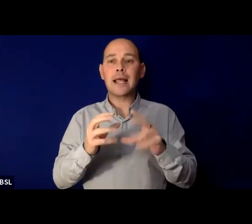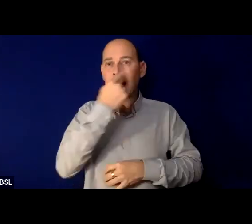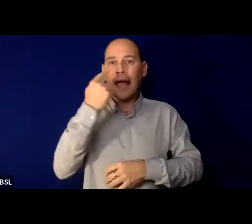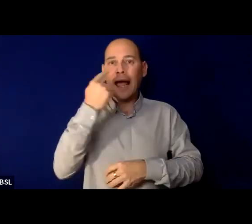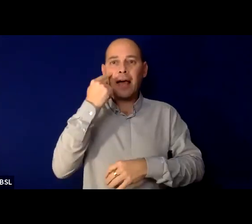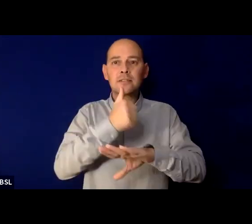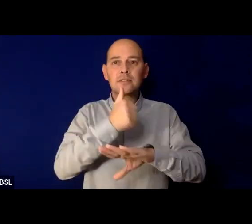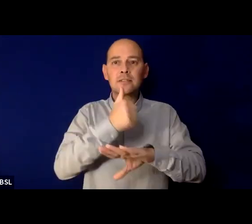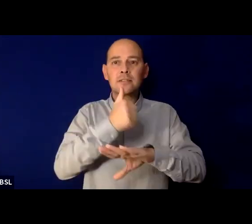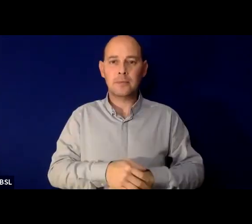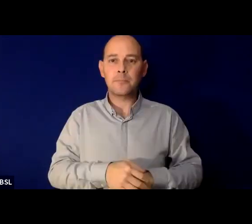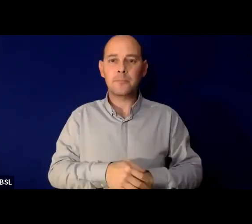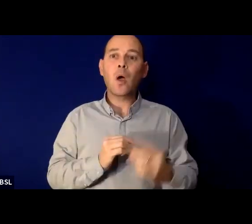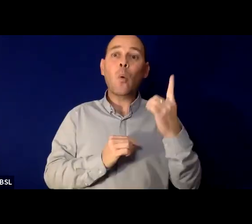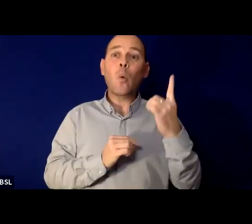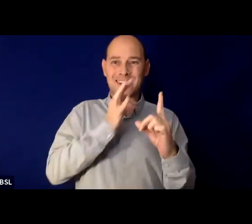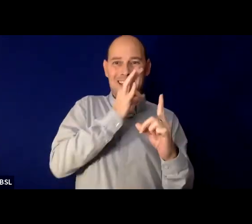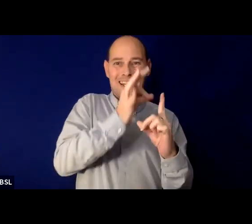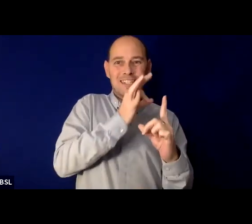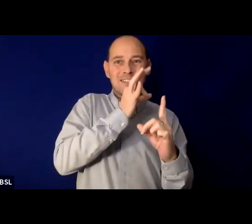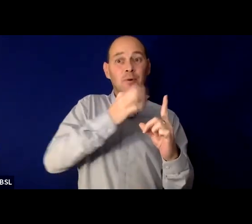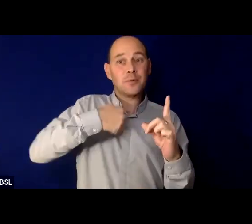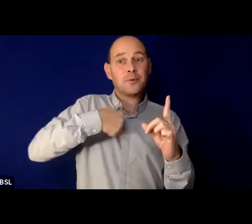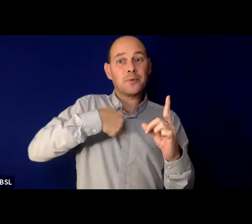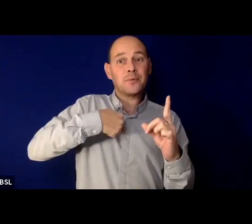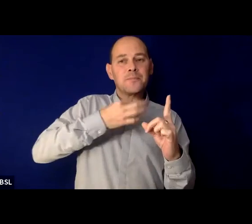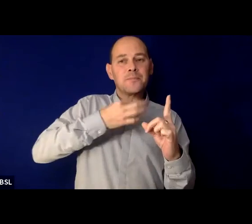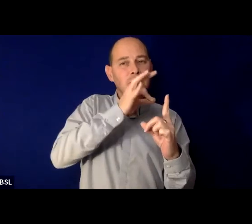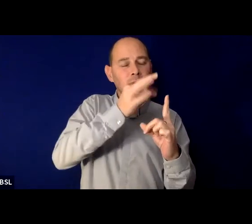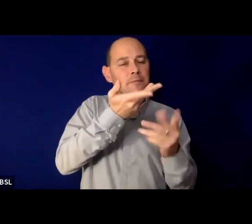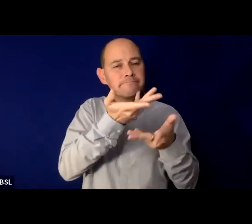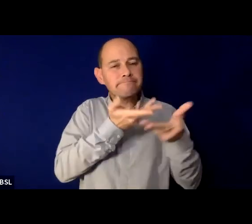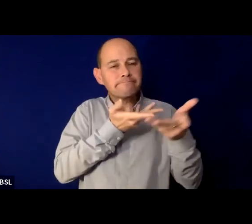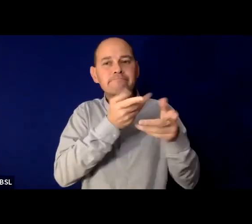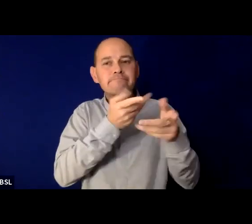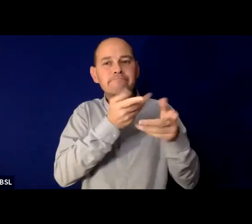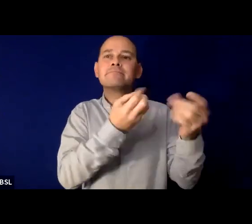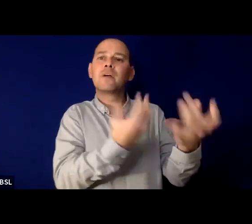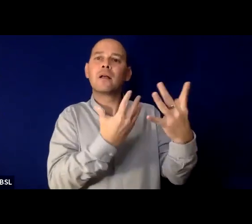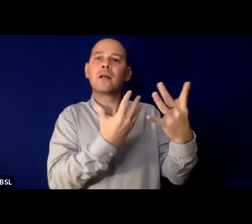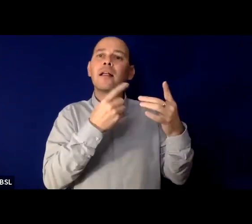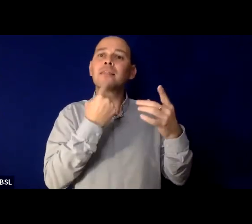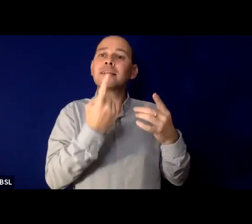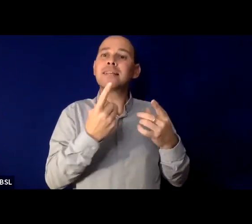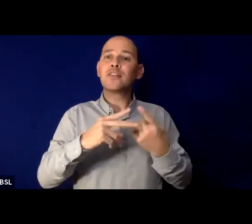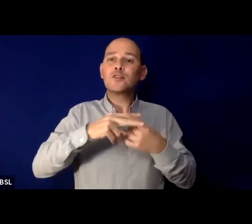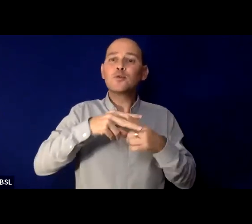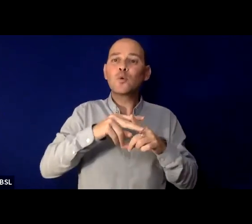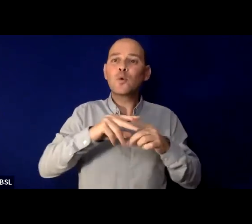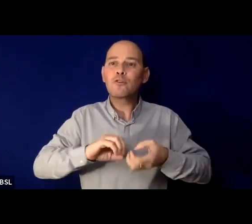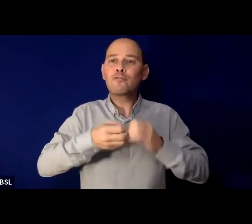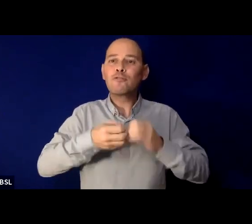was one interview I talked to who mentioned that basically the tool created a kind of wow